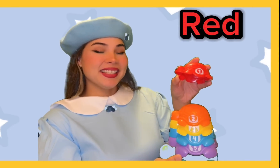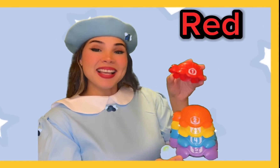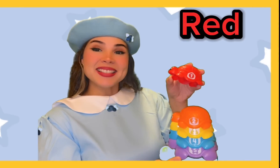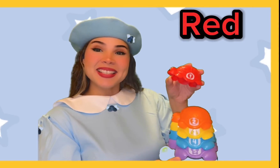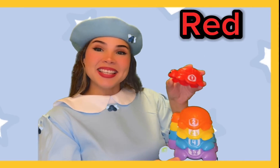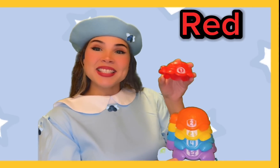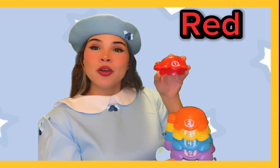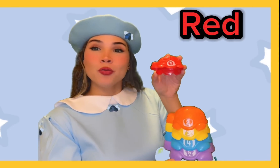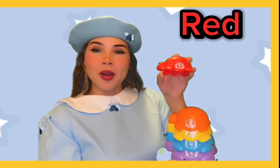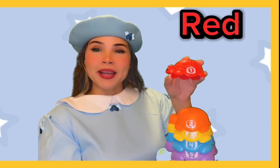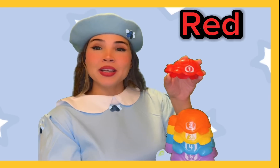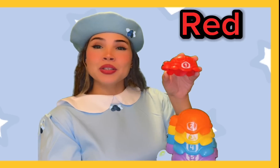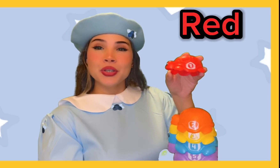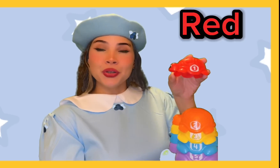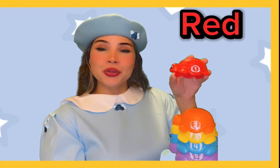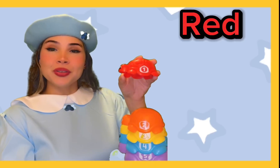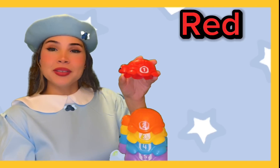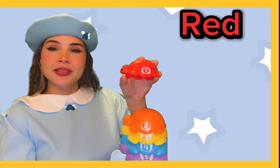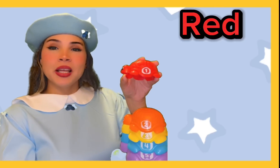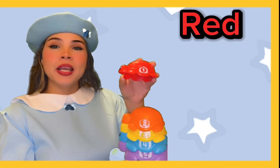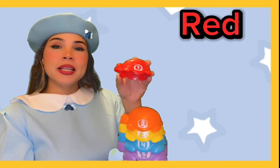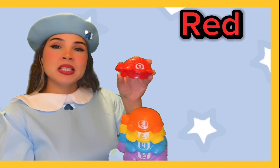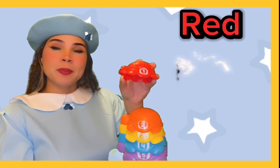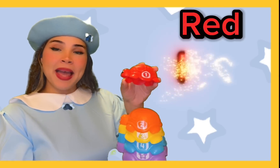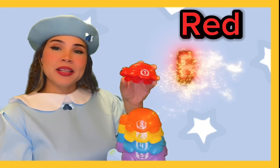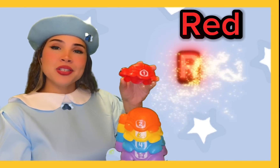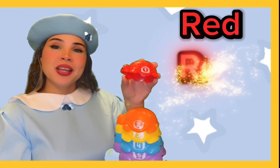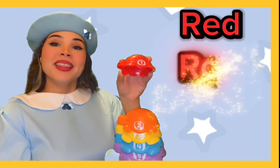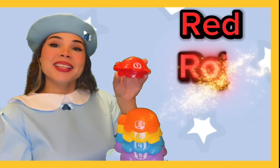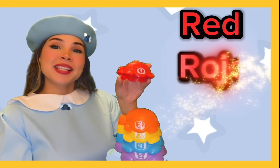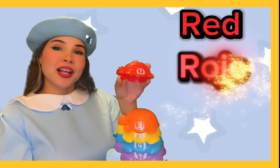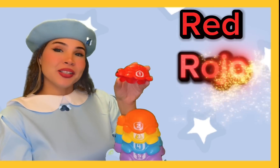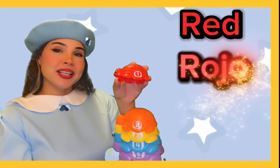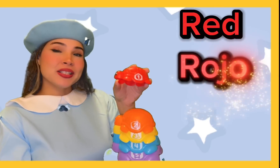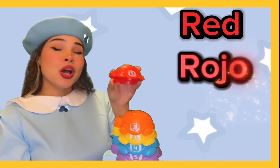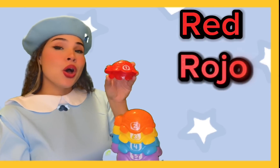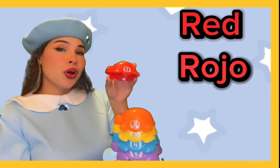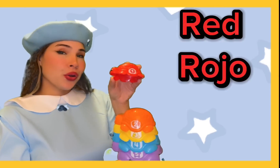Yes, it's a red turtle. In Spanish, this color is rojo.